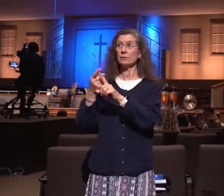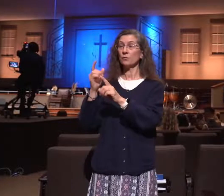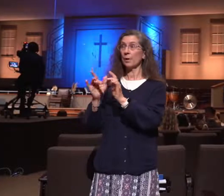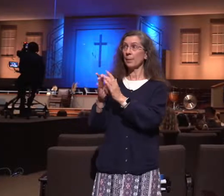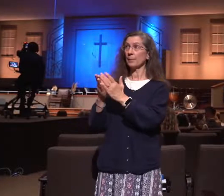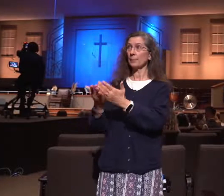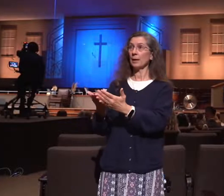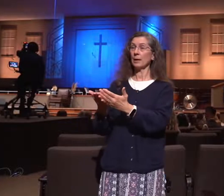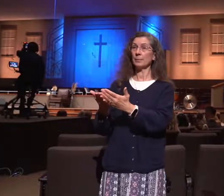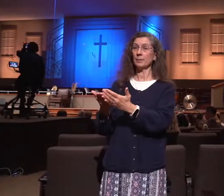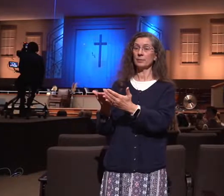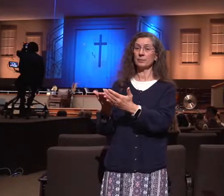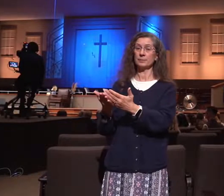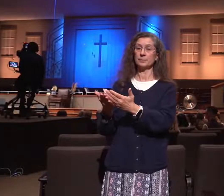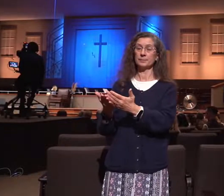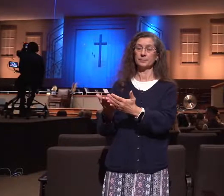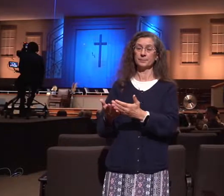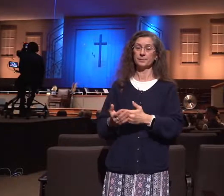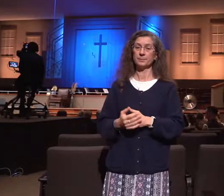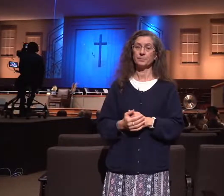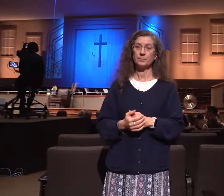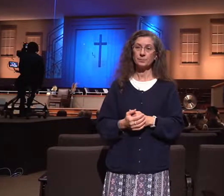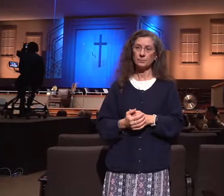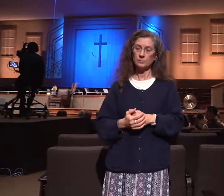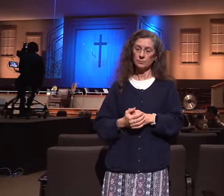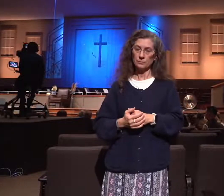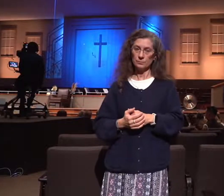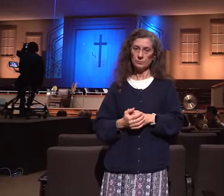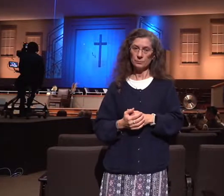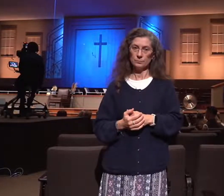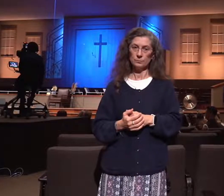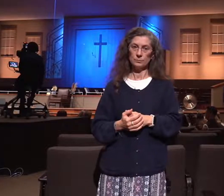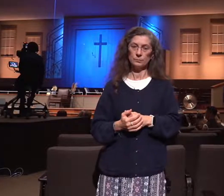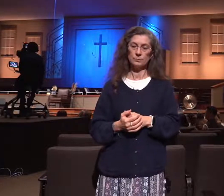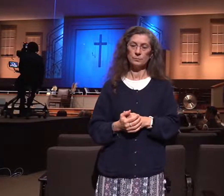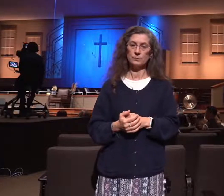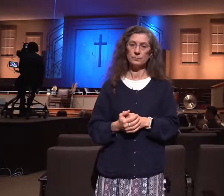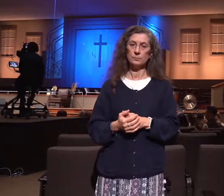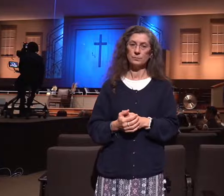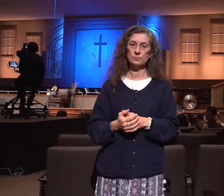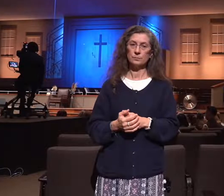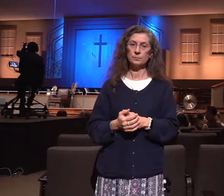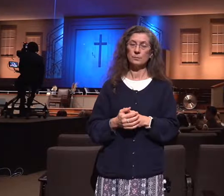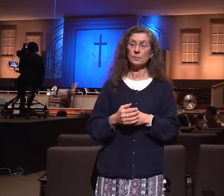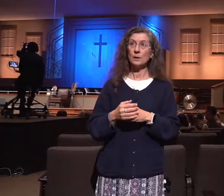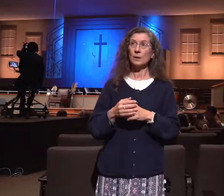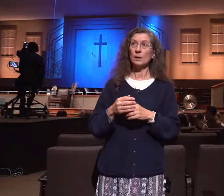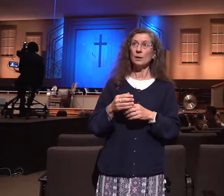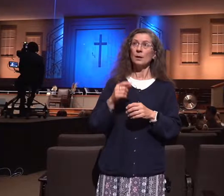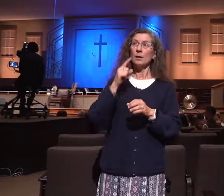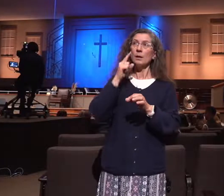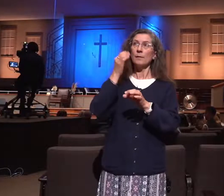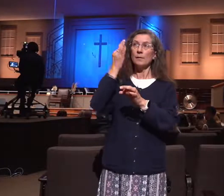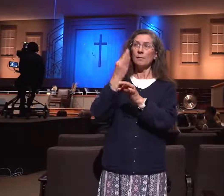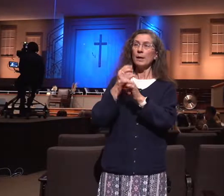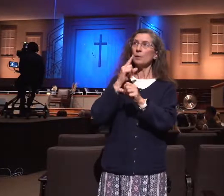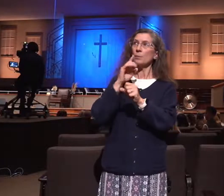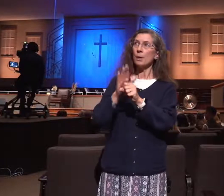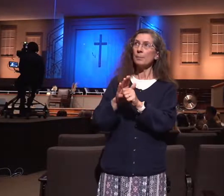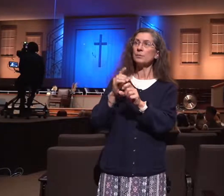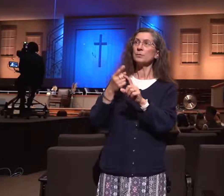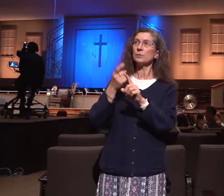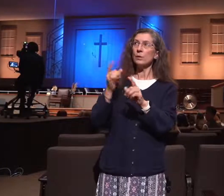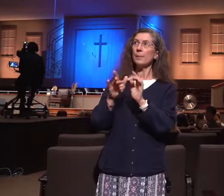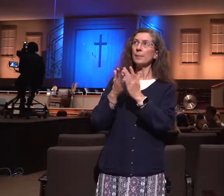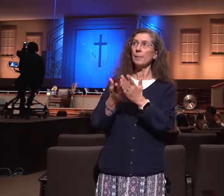then we as Baptists would not be compelled to think much about it. But if it's scriptural, then everybody ought